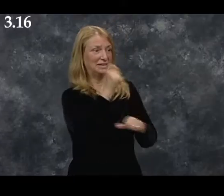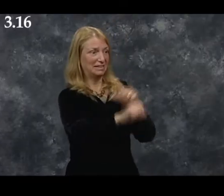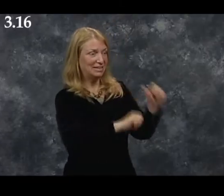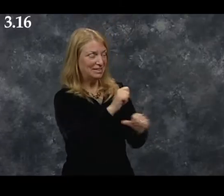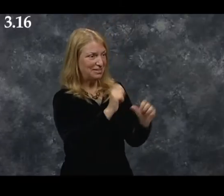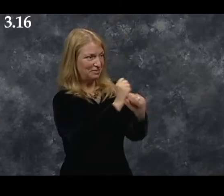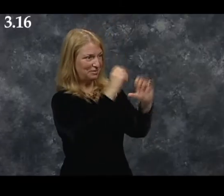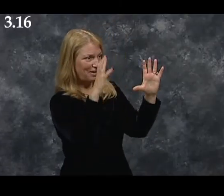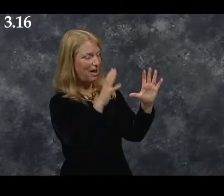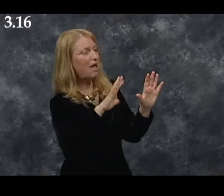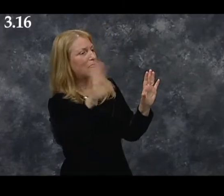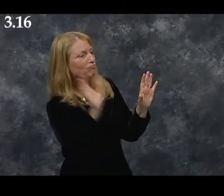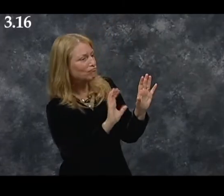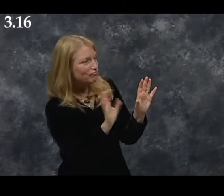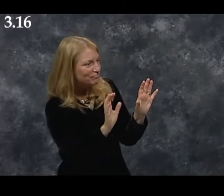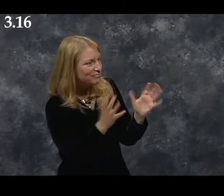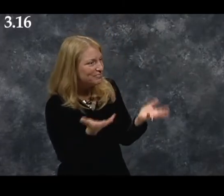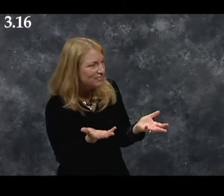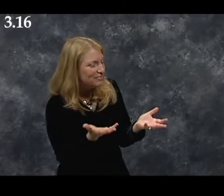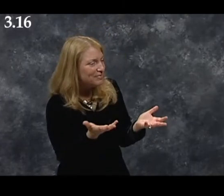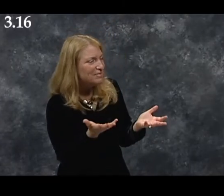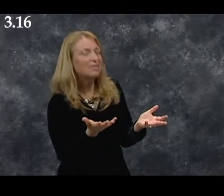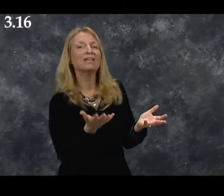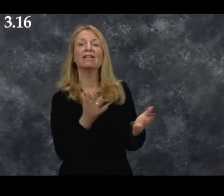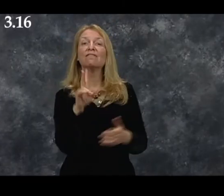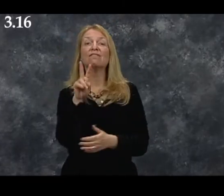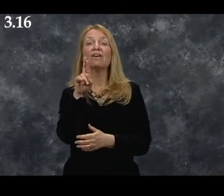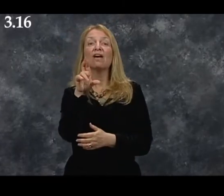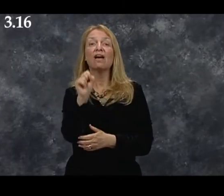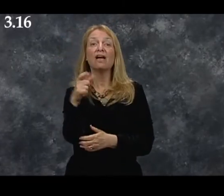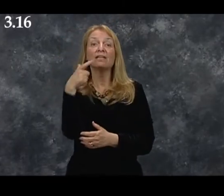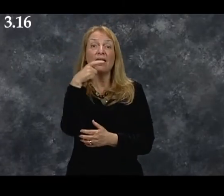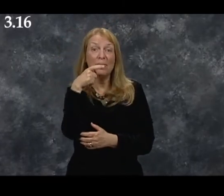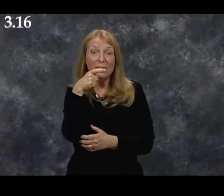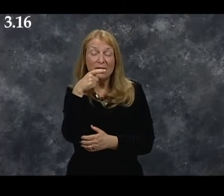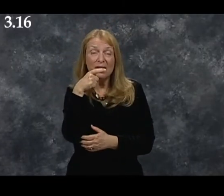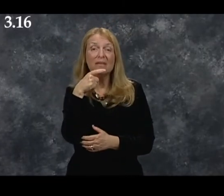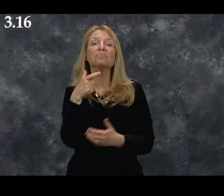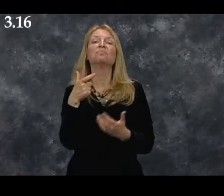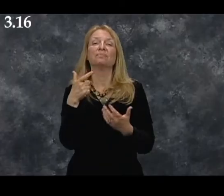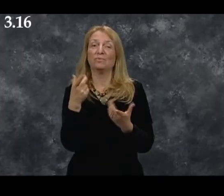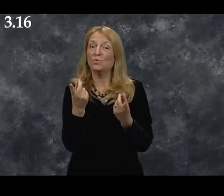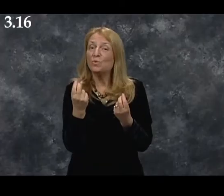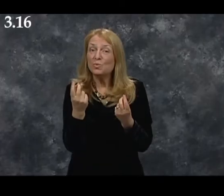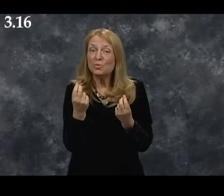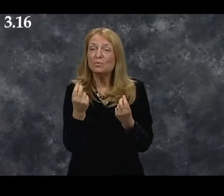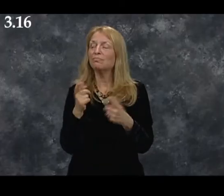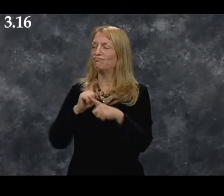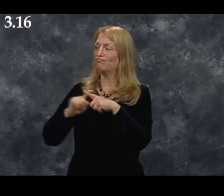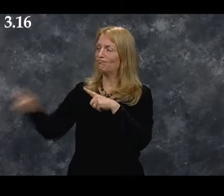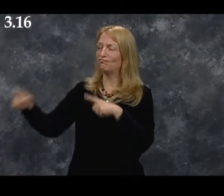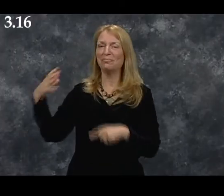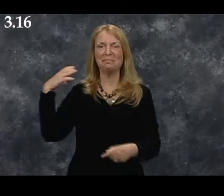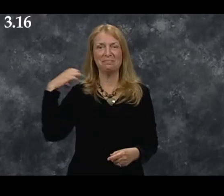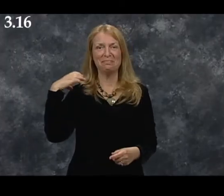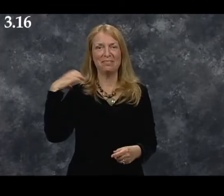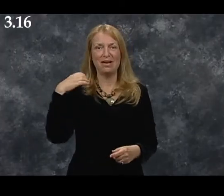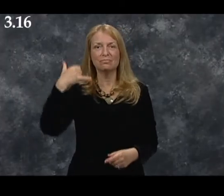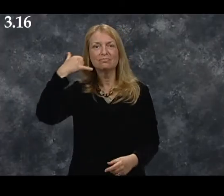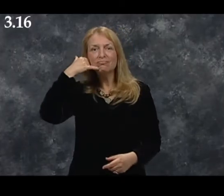That way, the deaf person and the operator can see each other and sign to each other. Then, the VRS